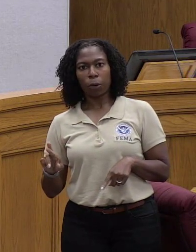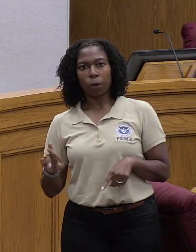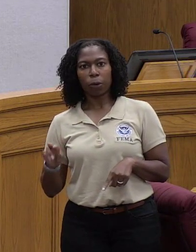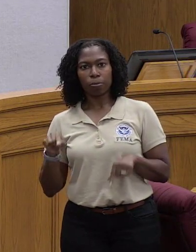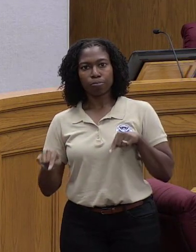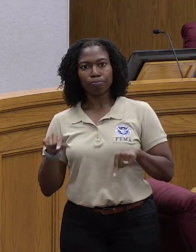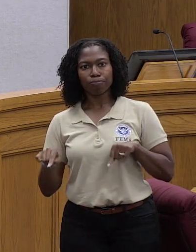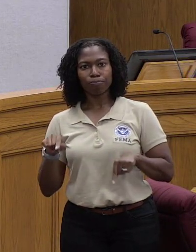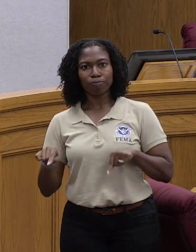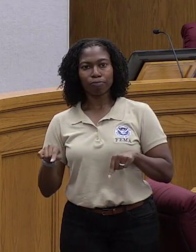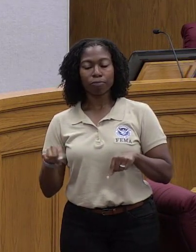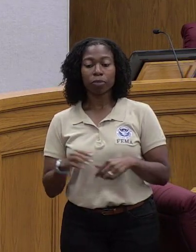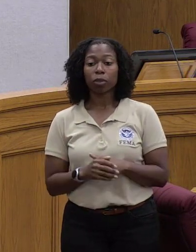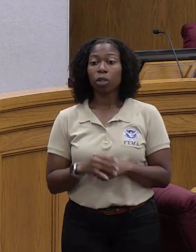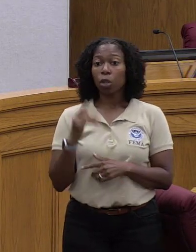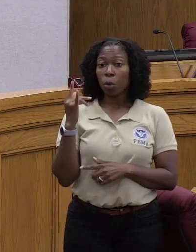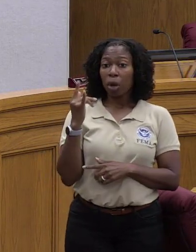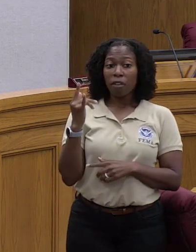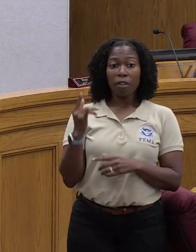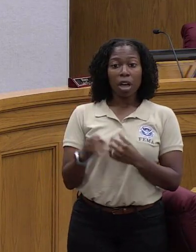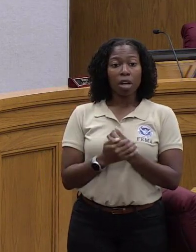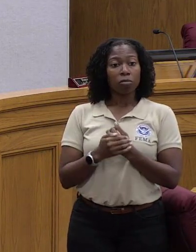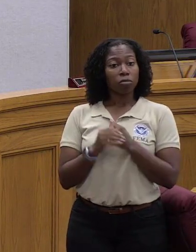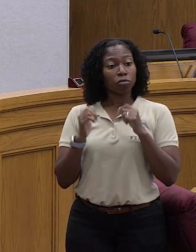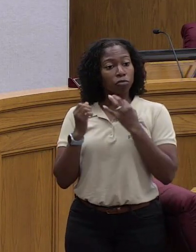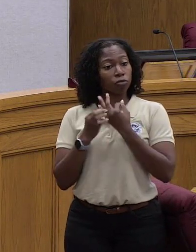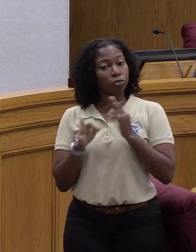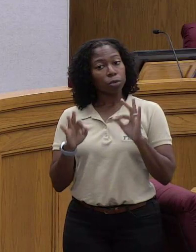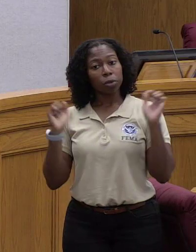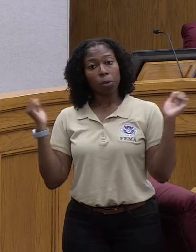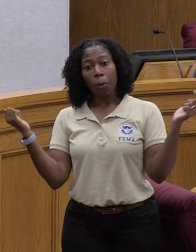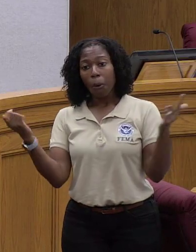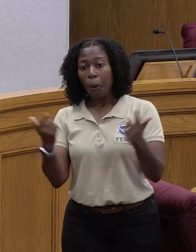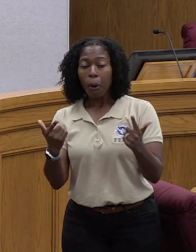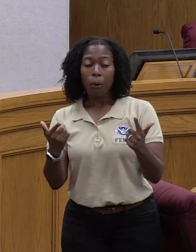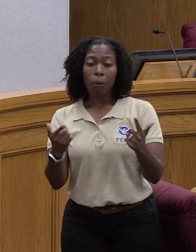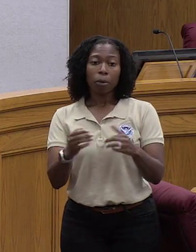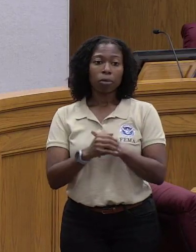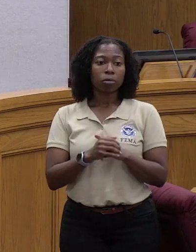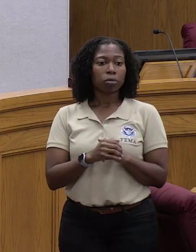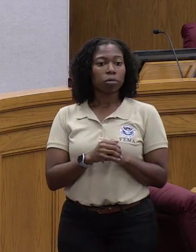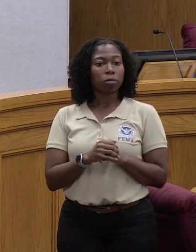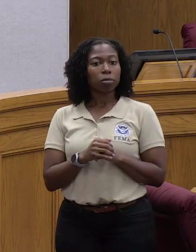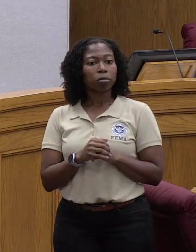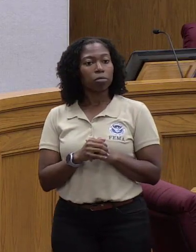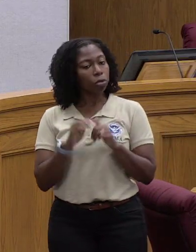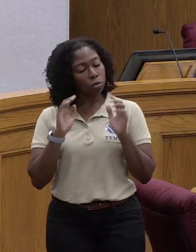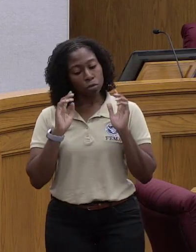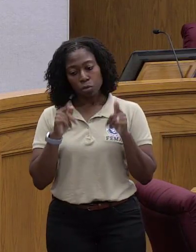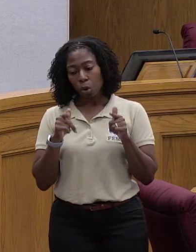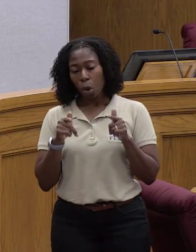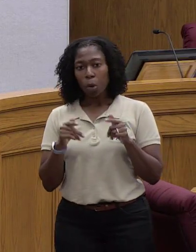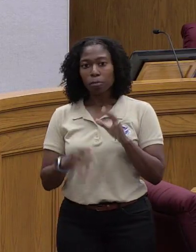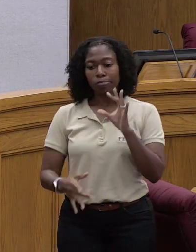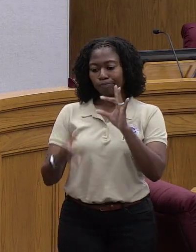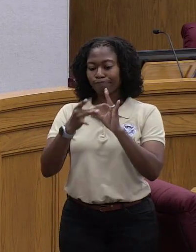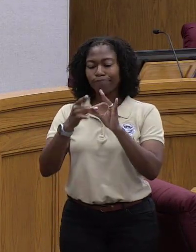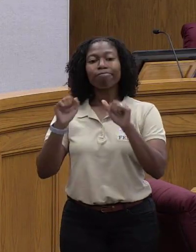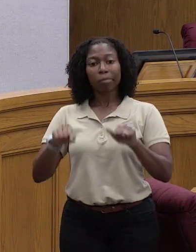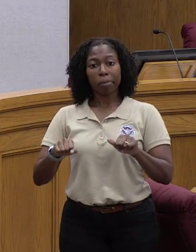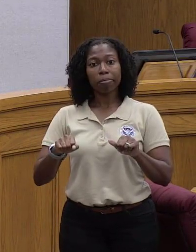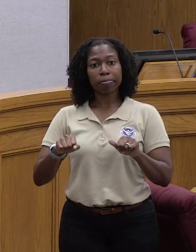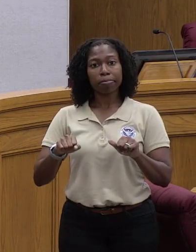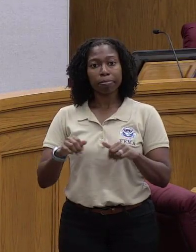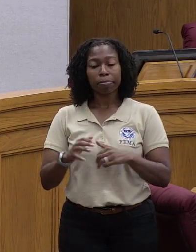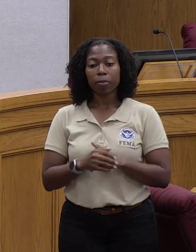community. You don't need to be a customer to access it, so we encourage anyone who needs access to visit our location. Number